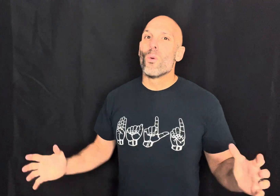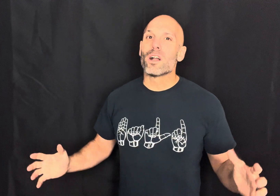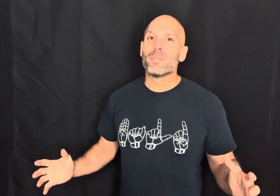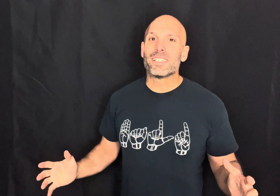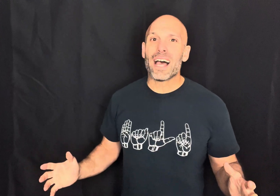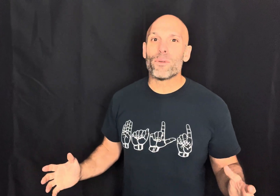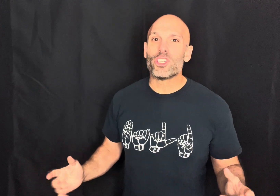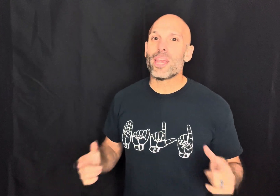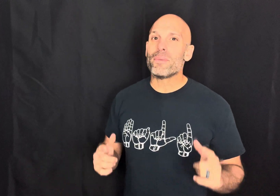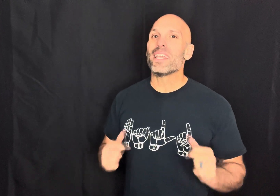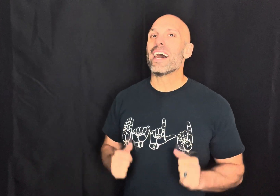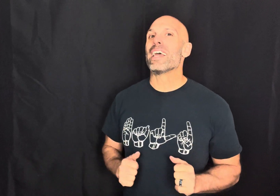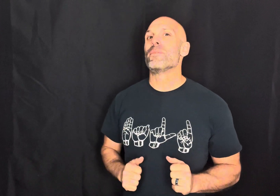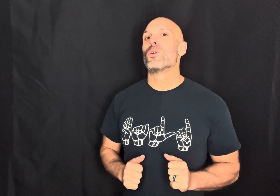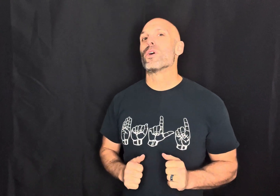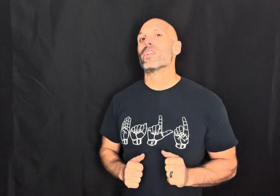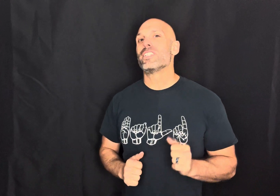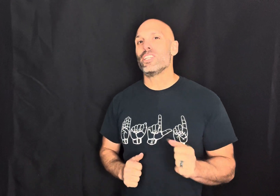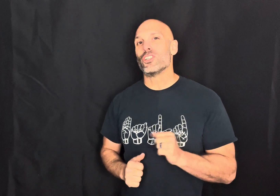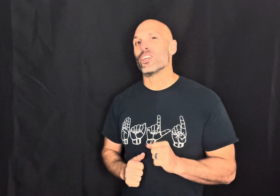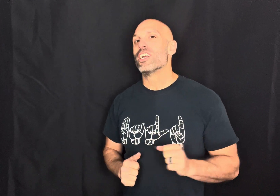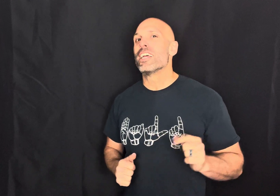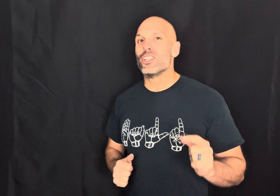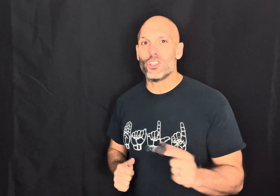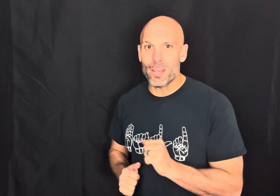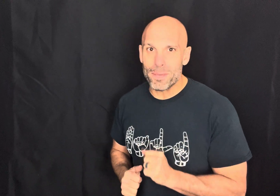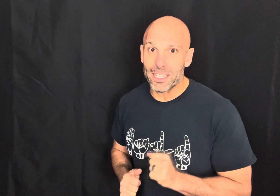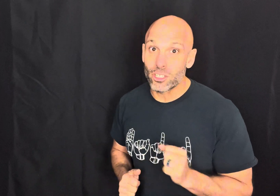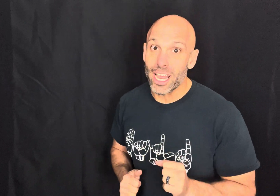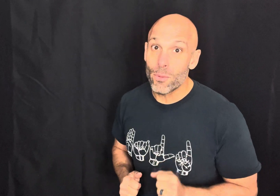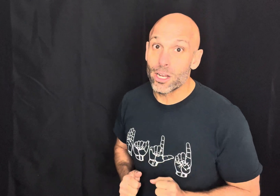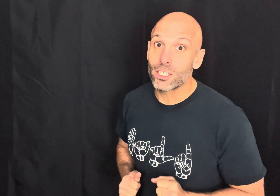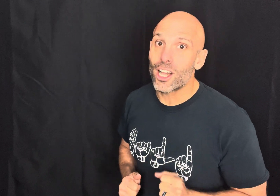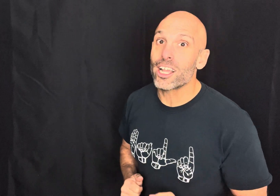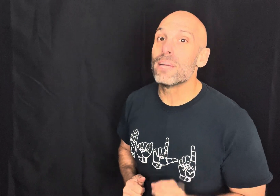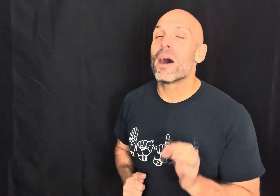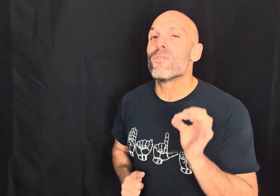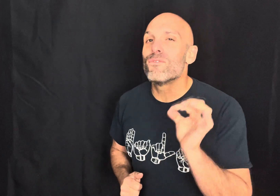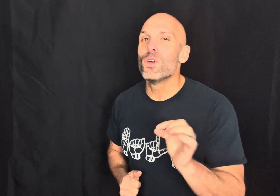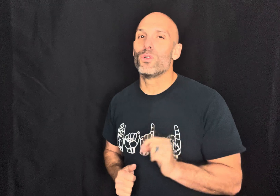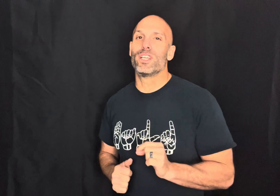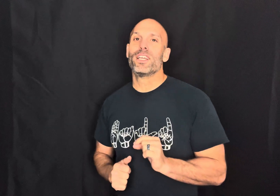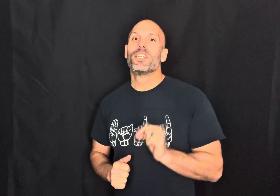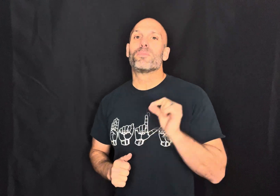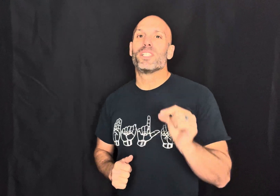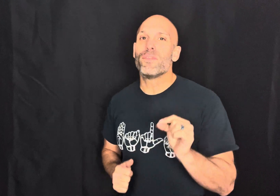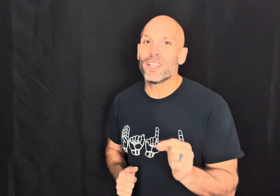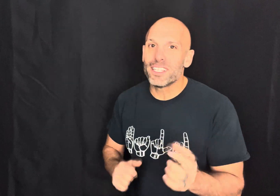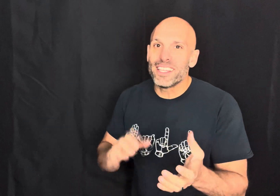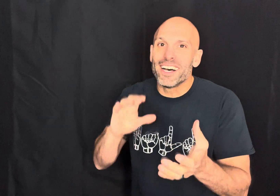Welcome to Sign with JP. I am your teacher, JP, and today we are talking about food, specifically the